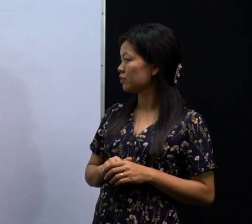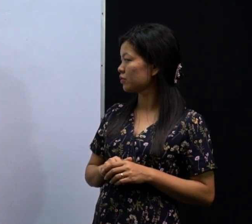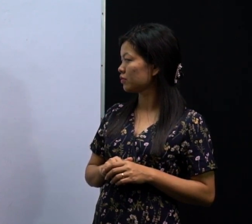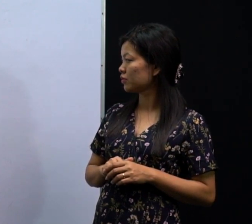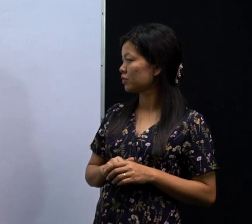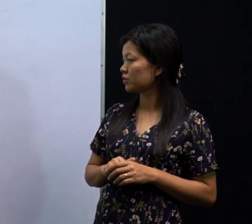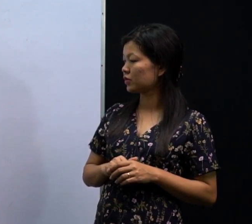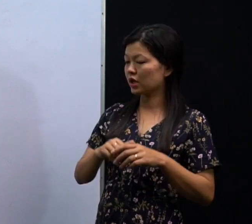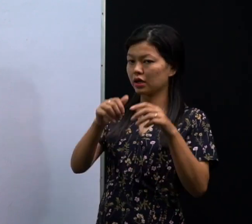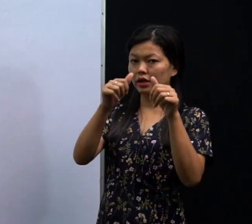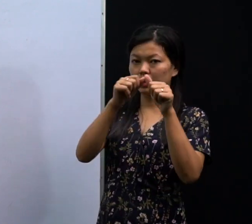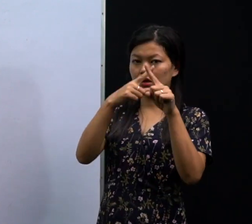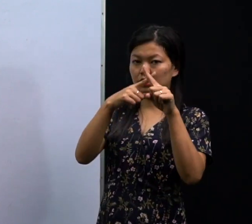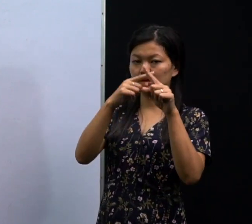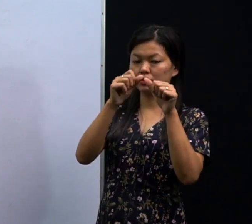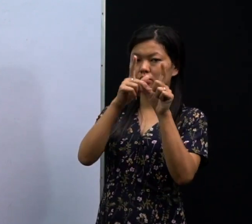this ay, you make it ay